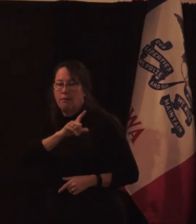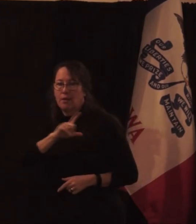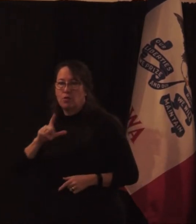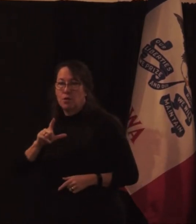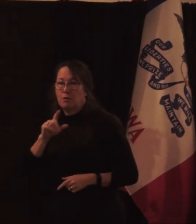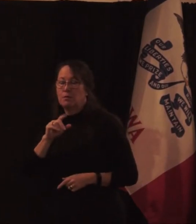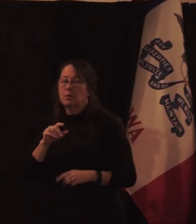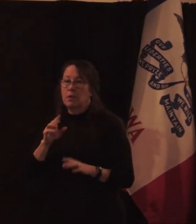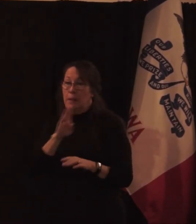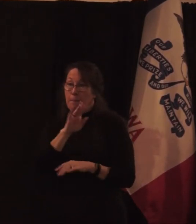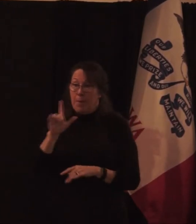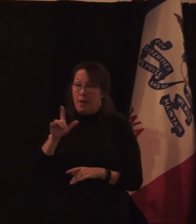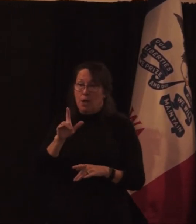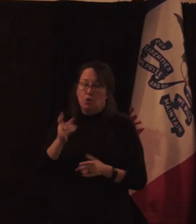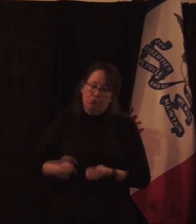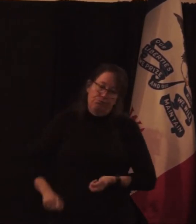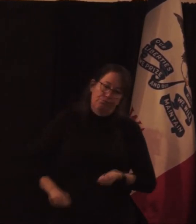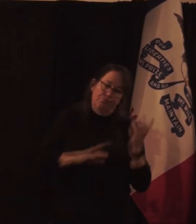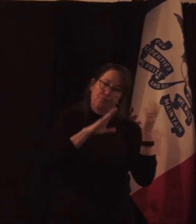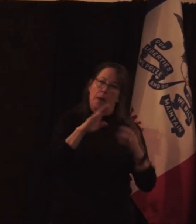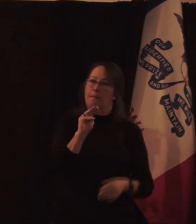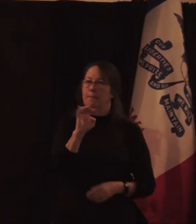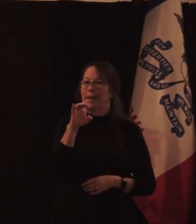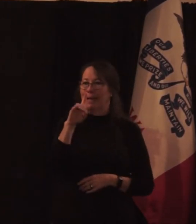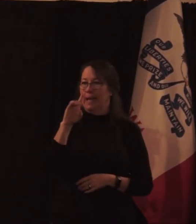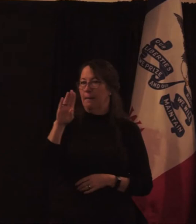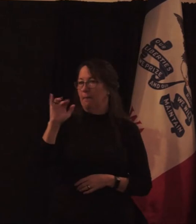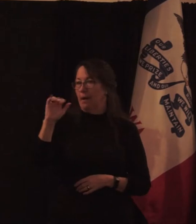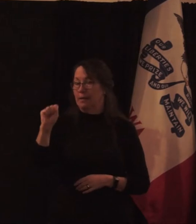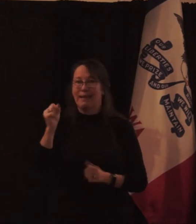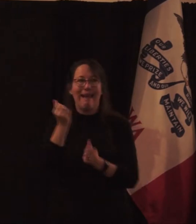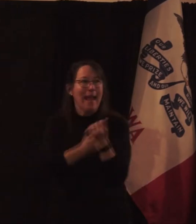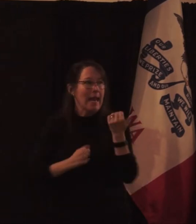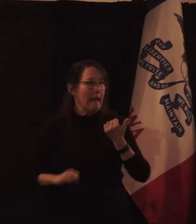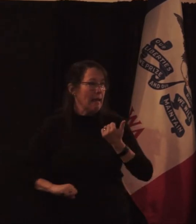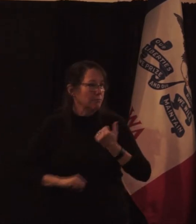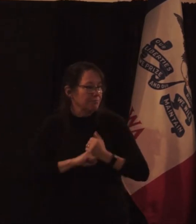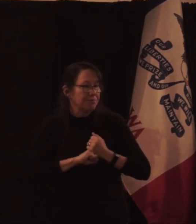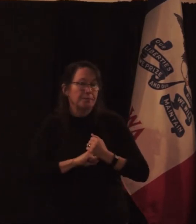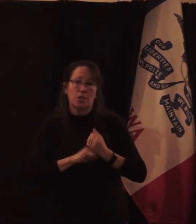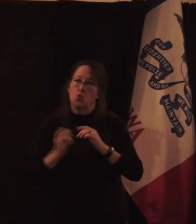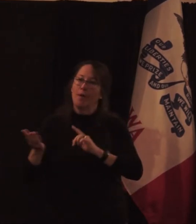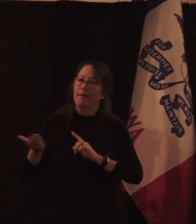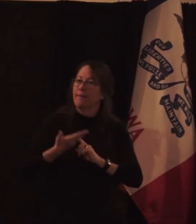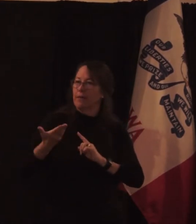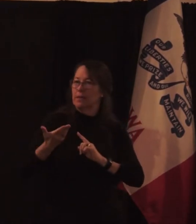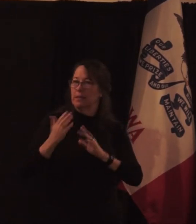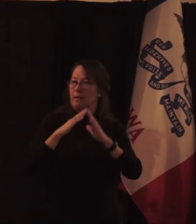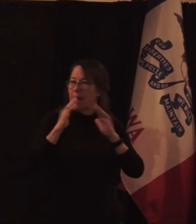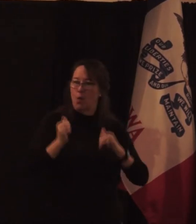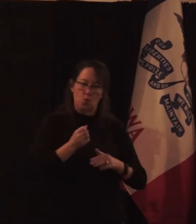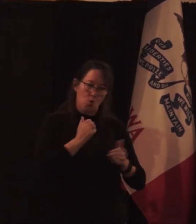a bill to get rid of the Medicaid bias. So any help you can give of convincing the House to pass that would